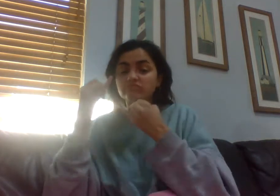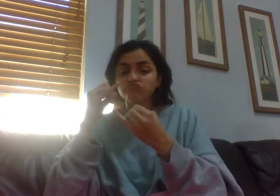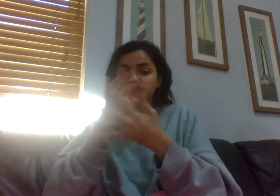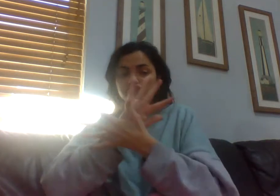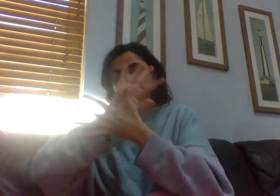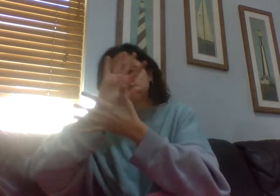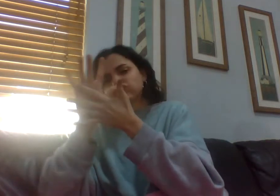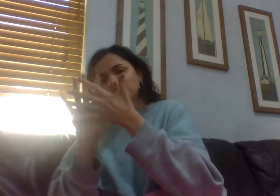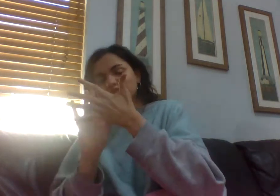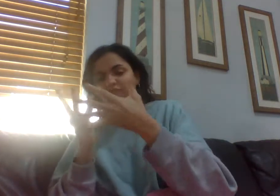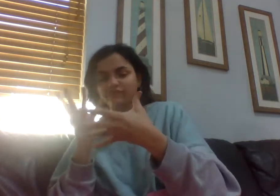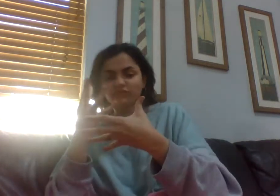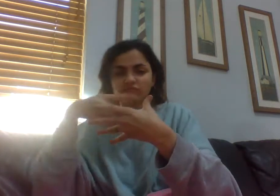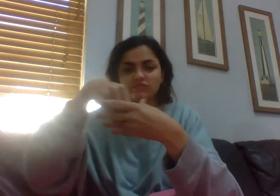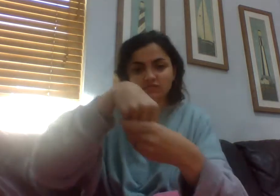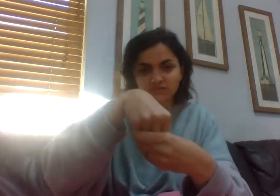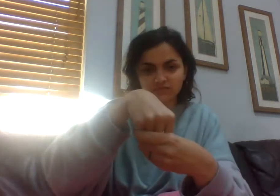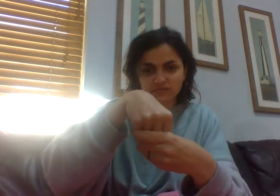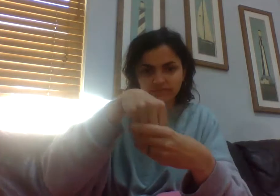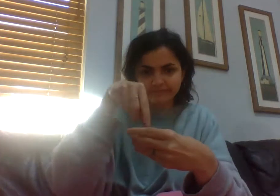the artist that receives